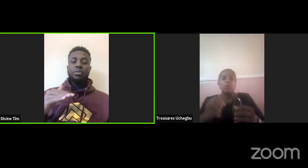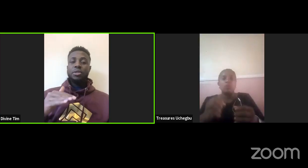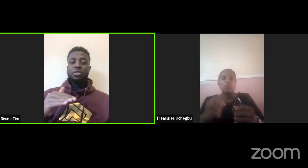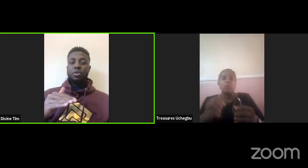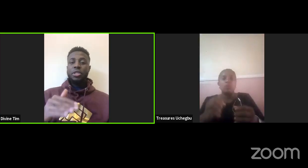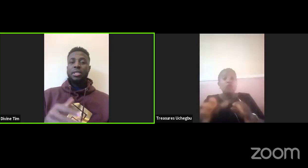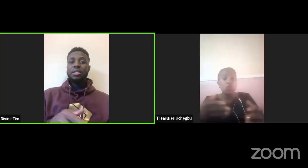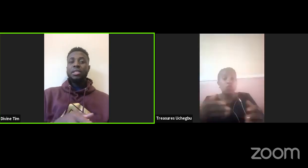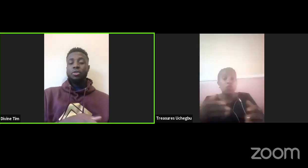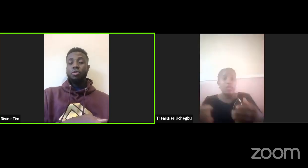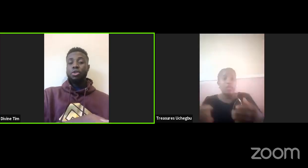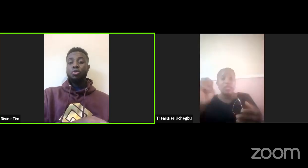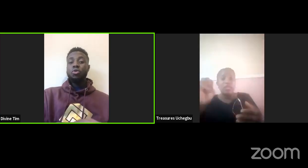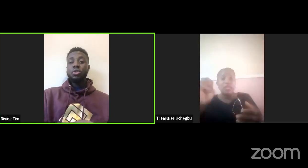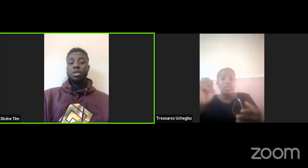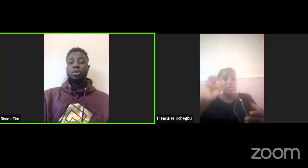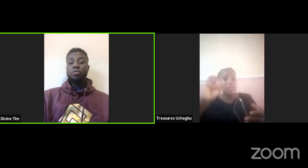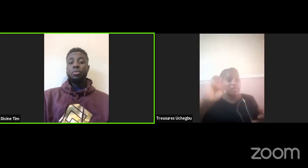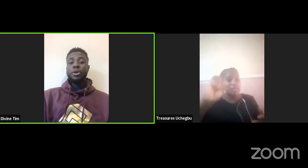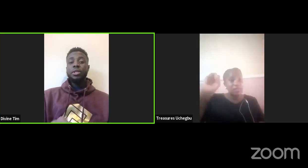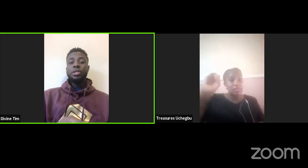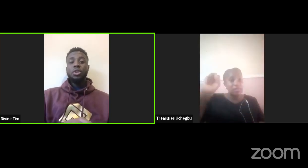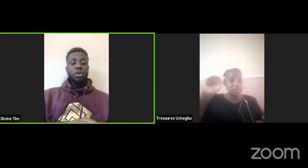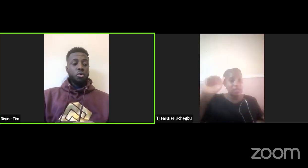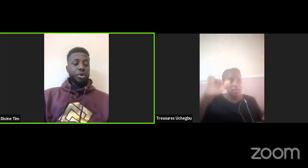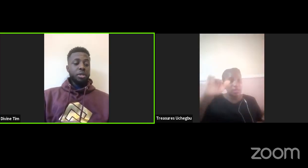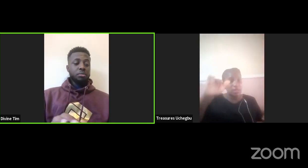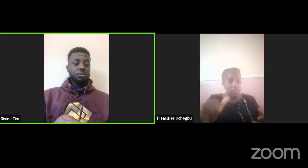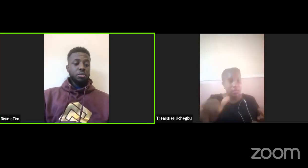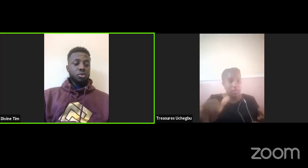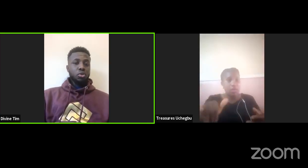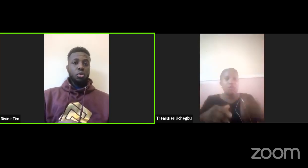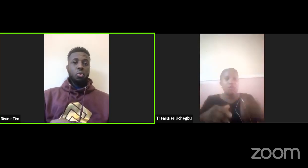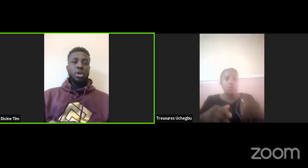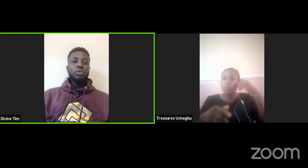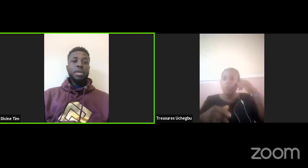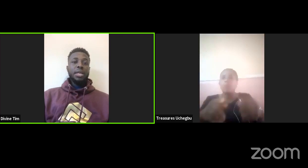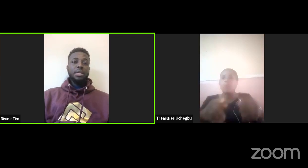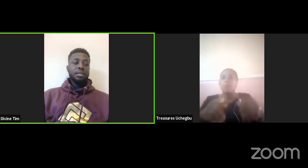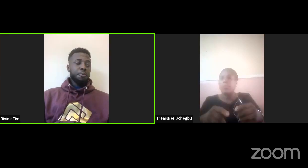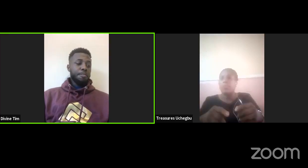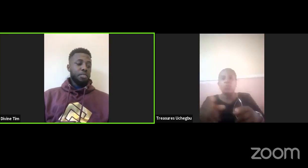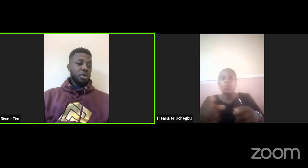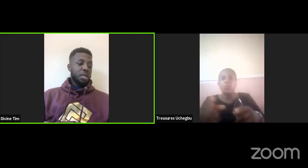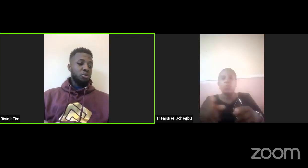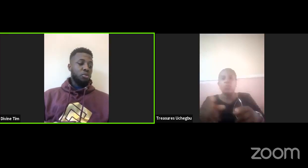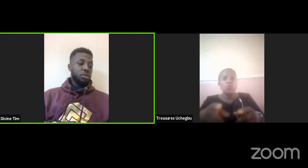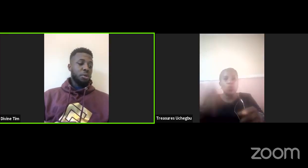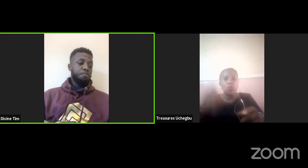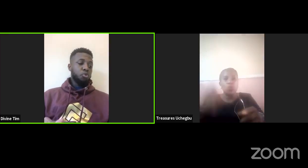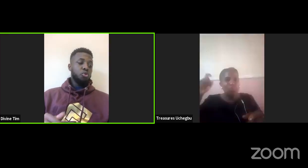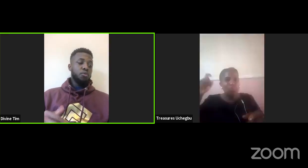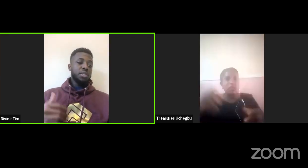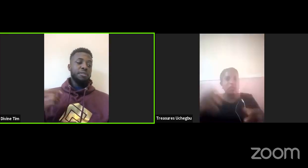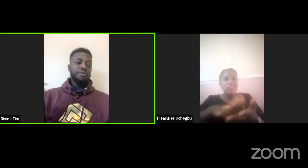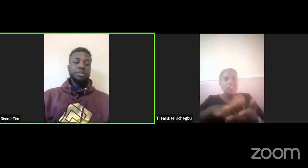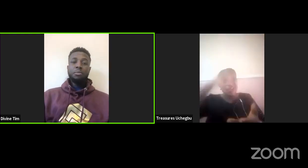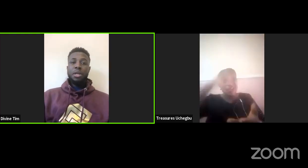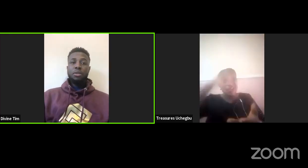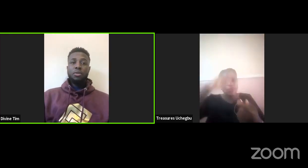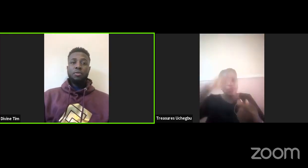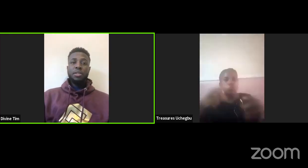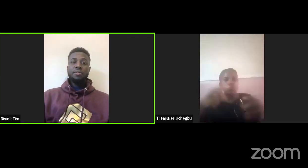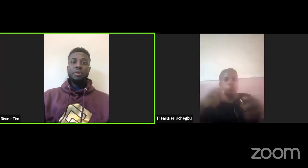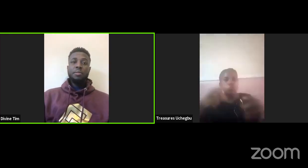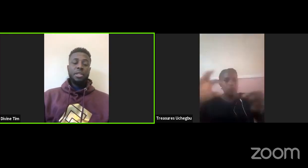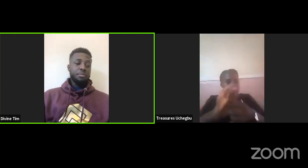it decreases your chances, and you're going to lose a lot of points when looking at those. So we've seen the first